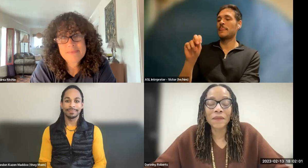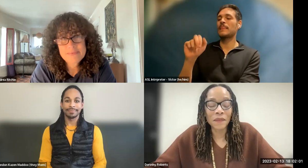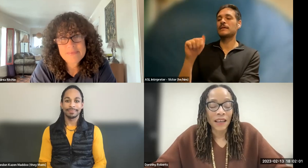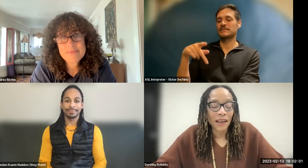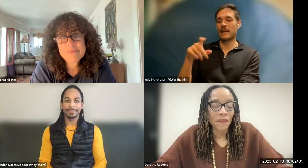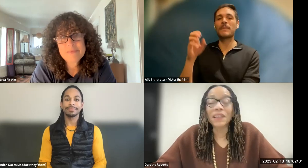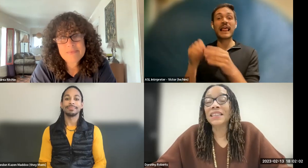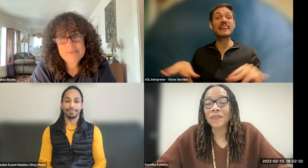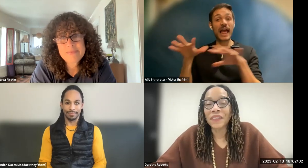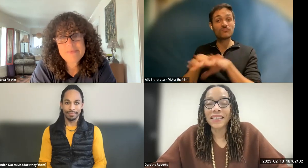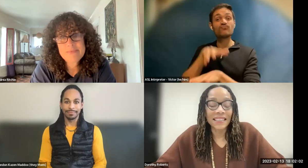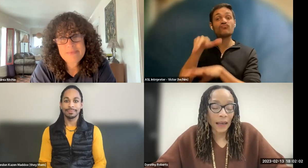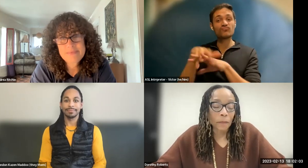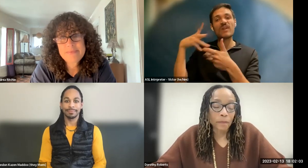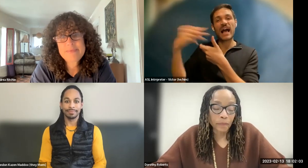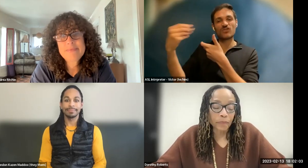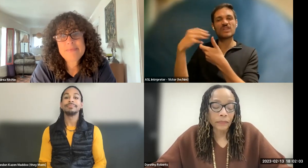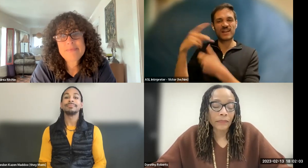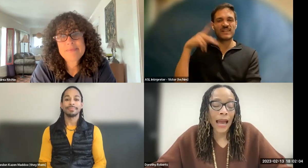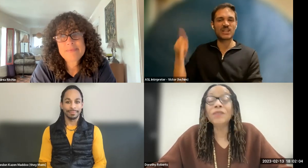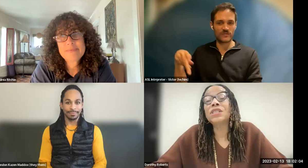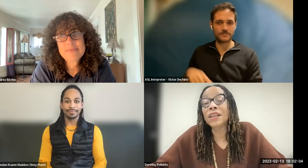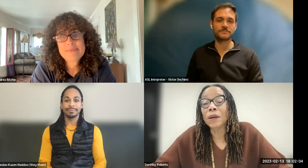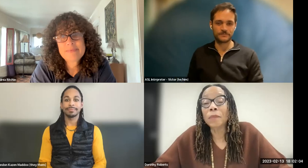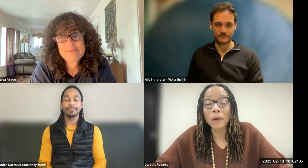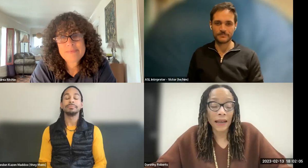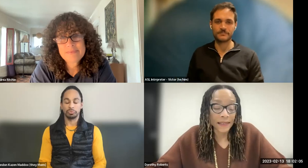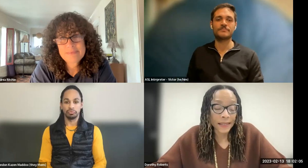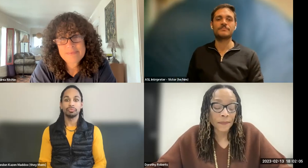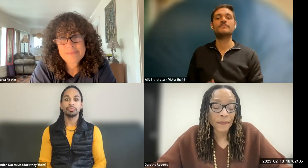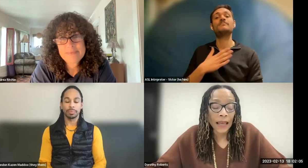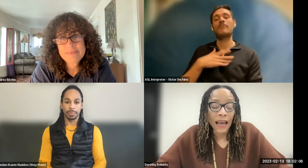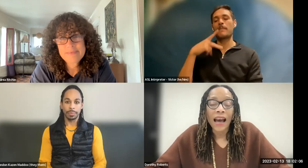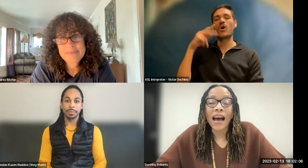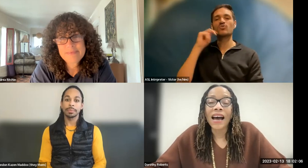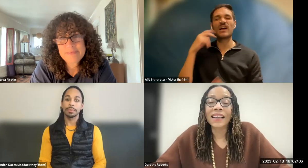outside of Philadelphia today. I use she, her pronouns.